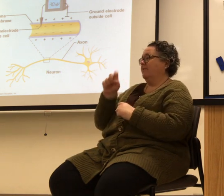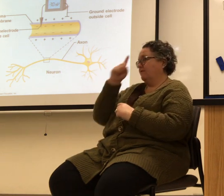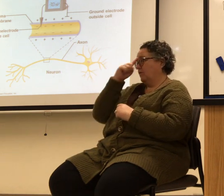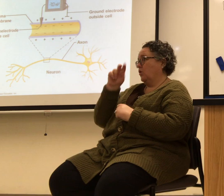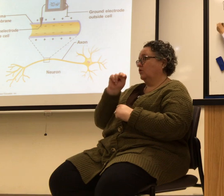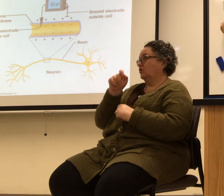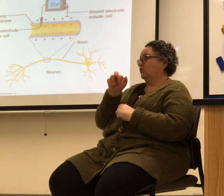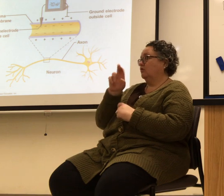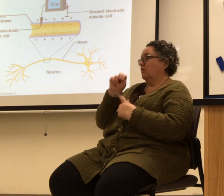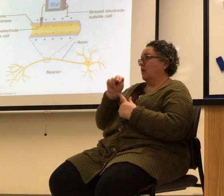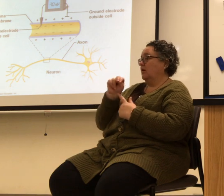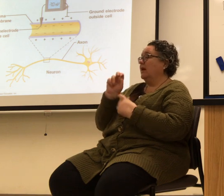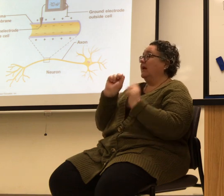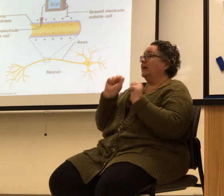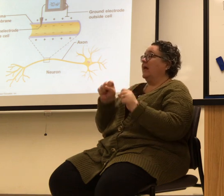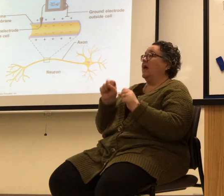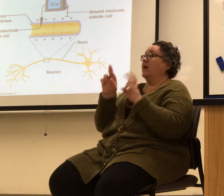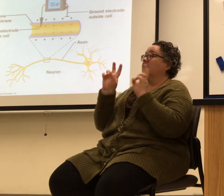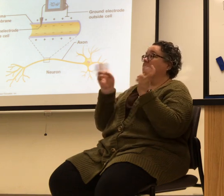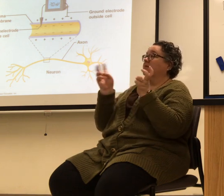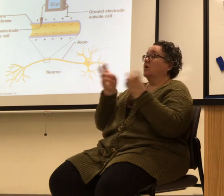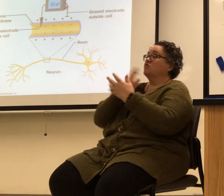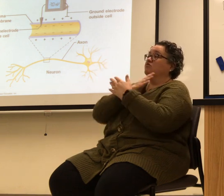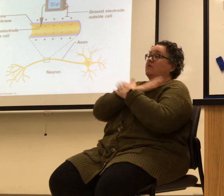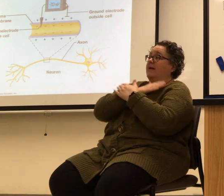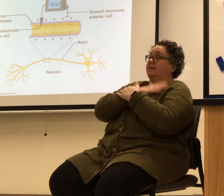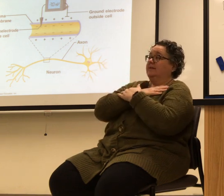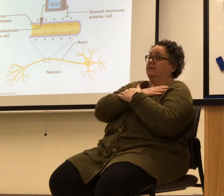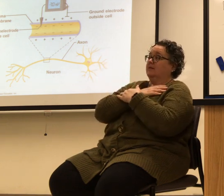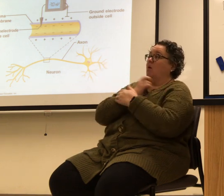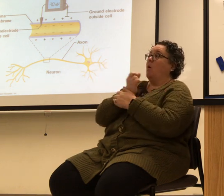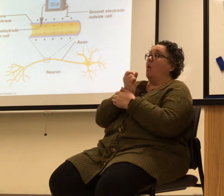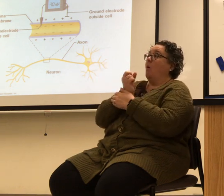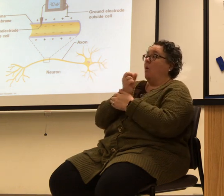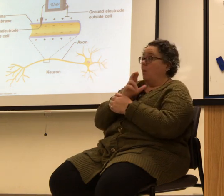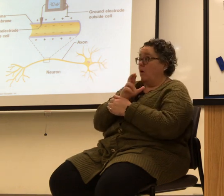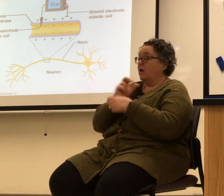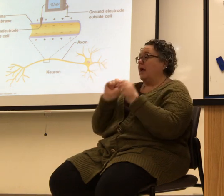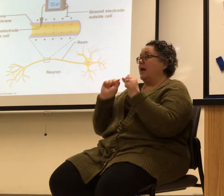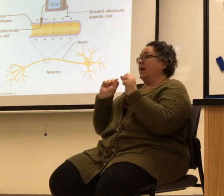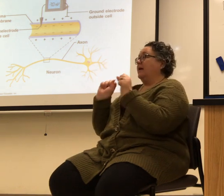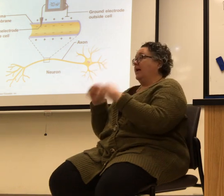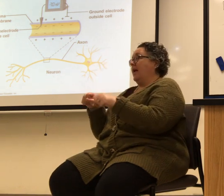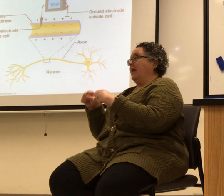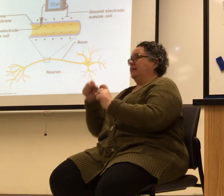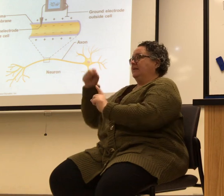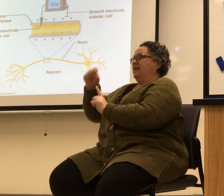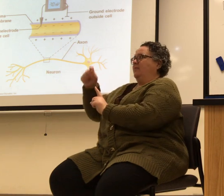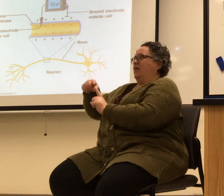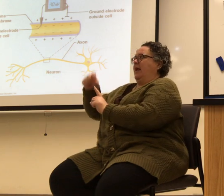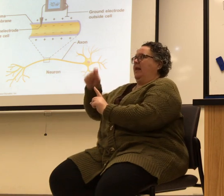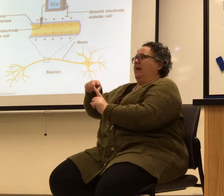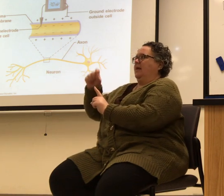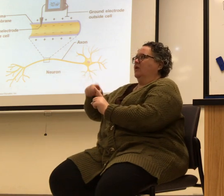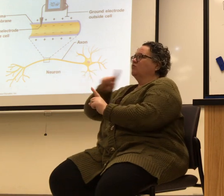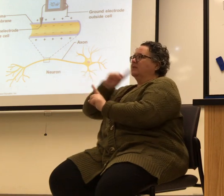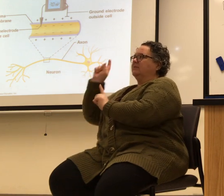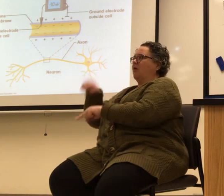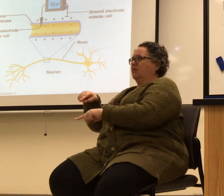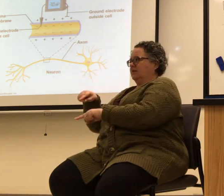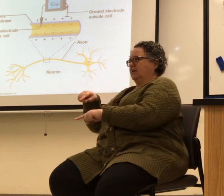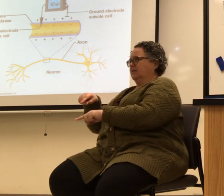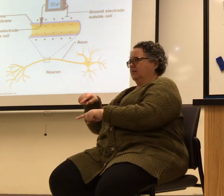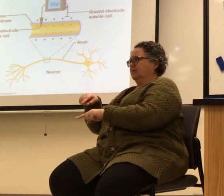You could either be in a state of rest, or you could be in a state where you're stimulated, you're responding